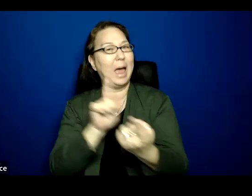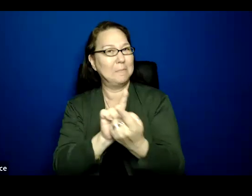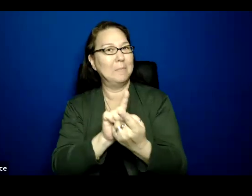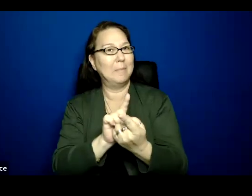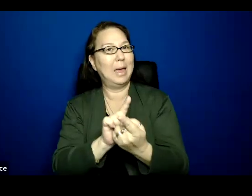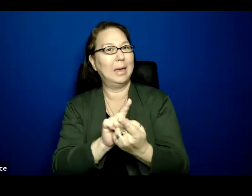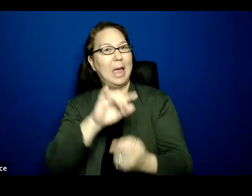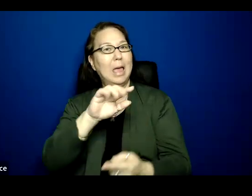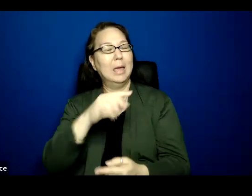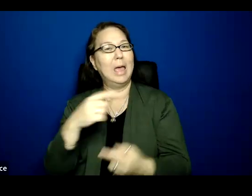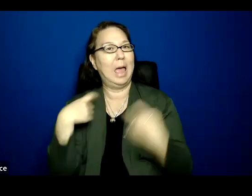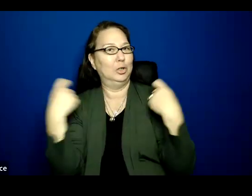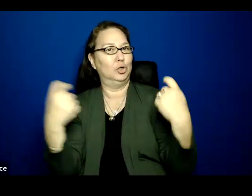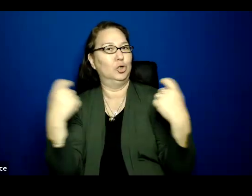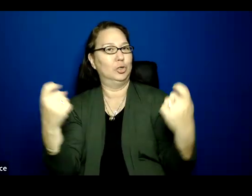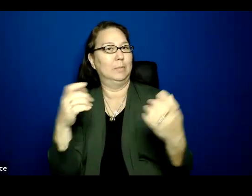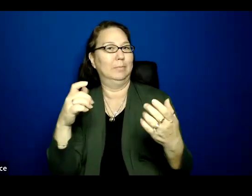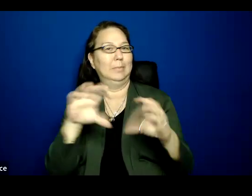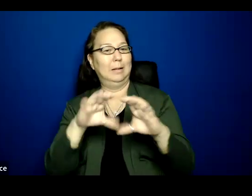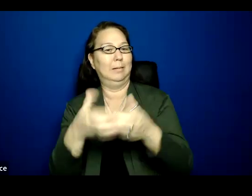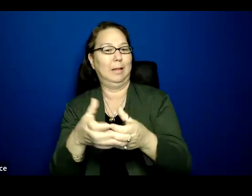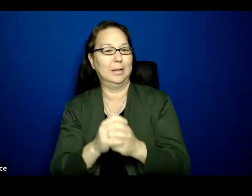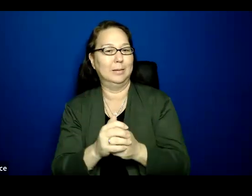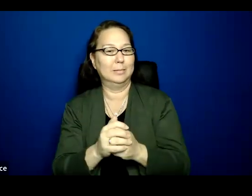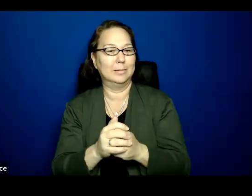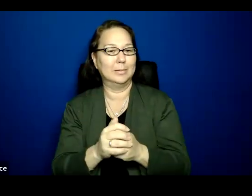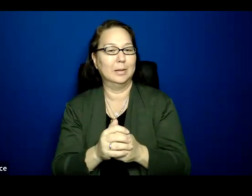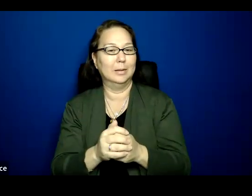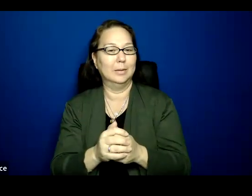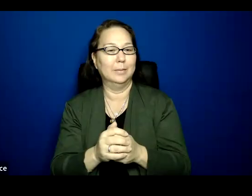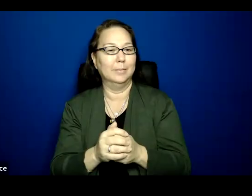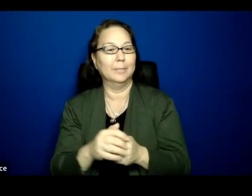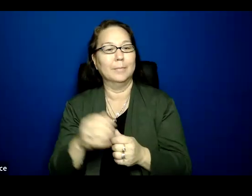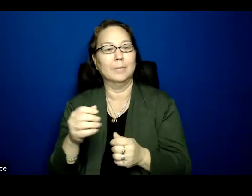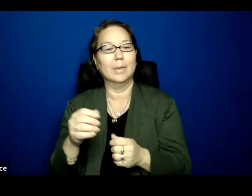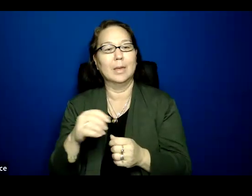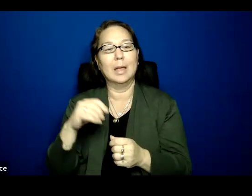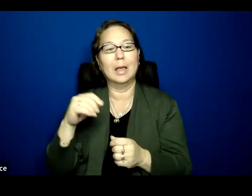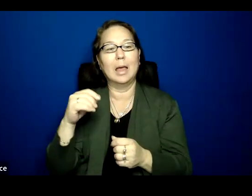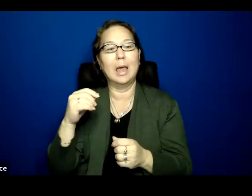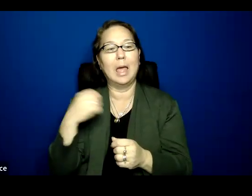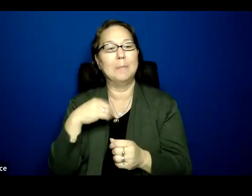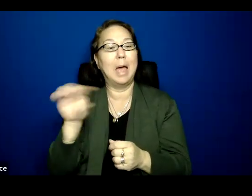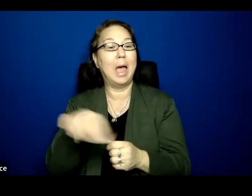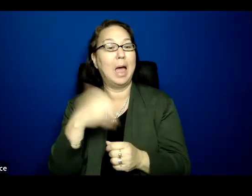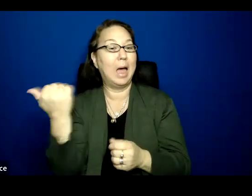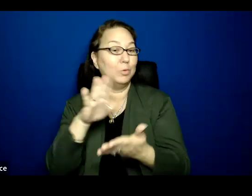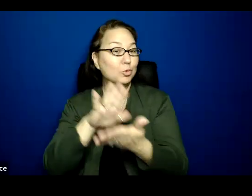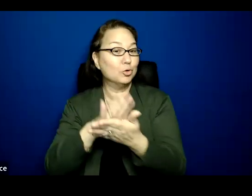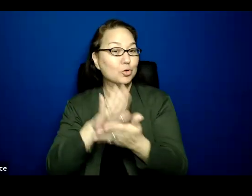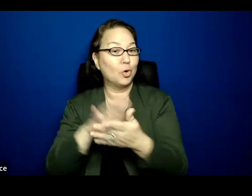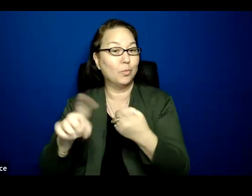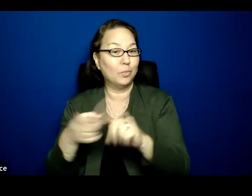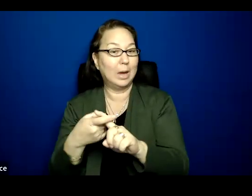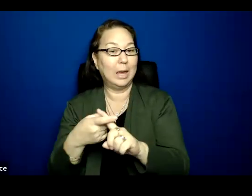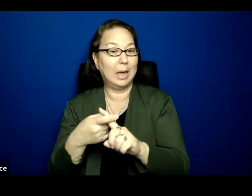day, and my Joseph Lee school friend Samir came to Cash a few days later, and it was